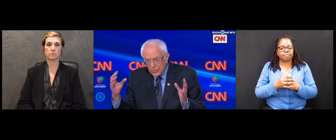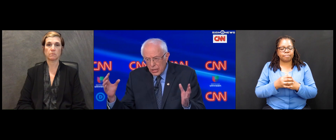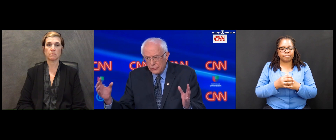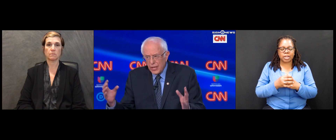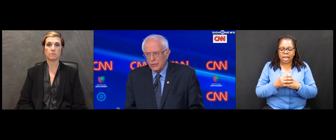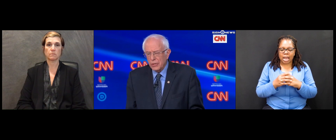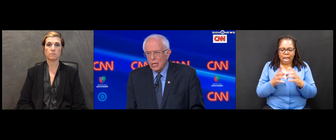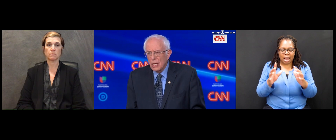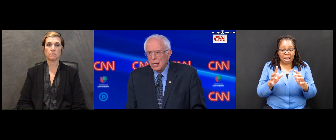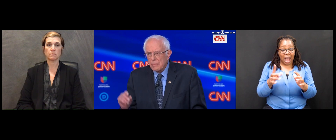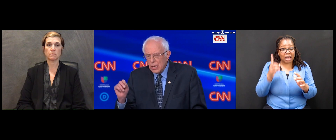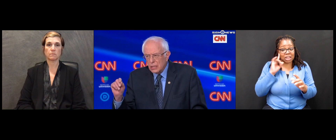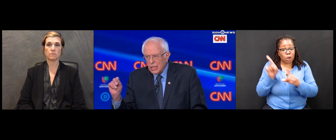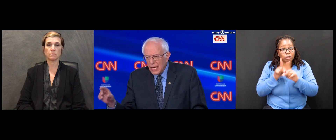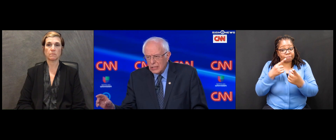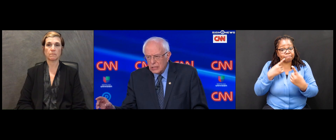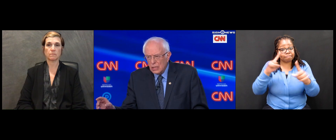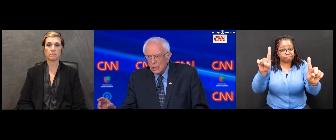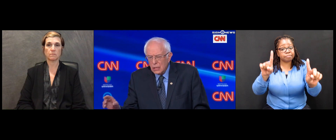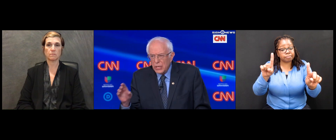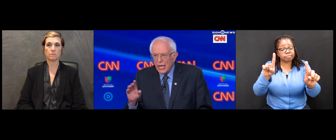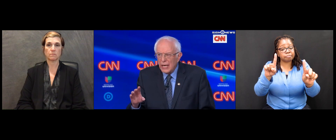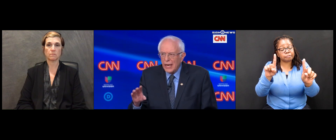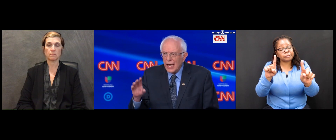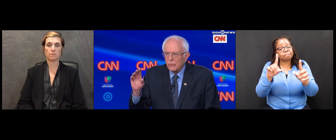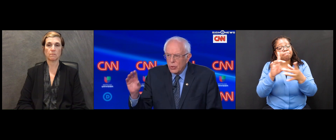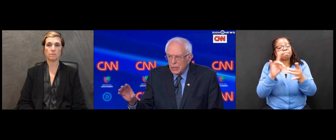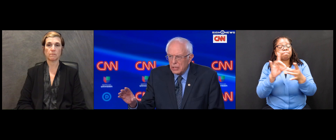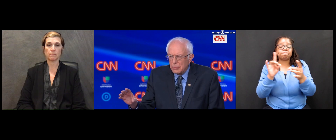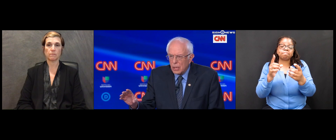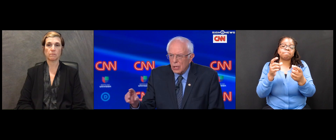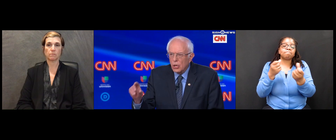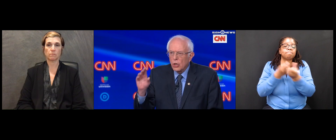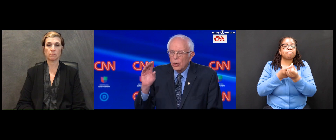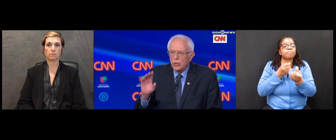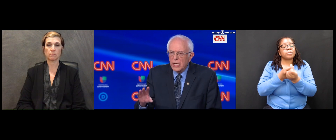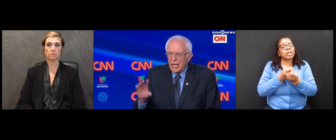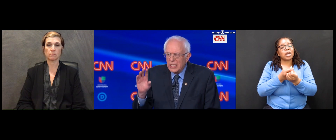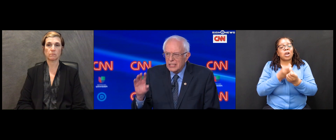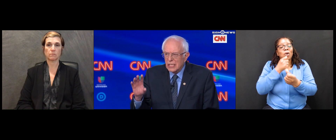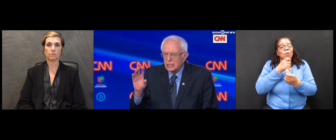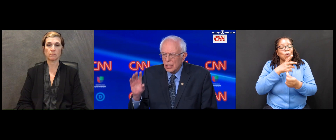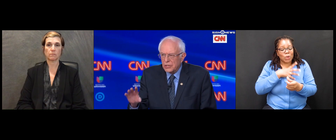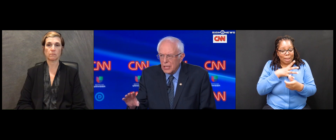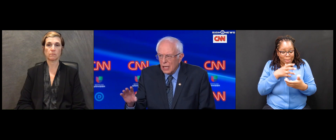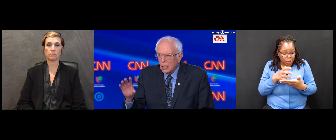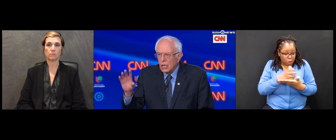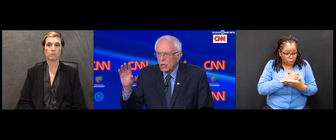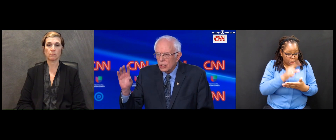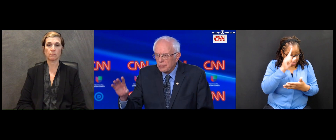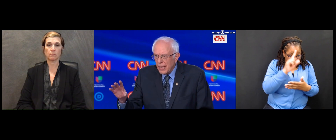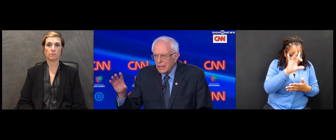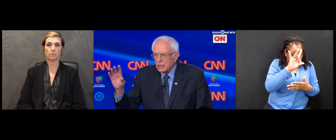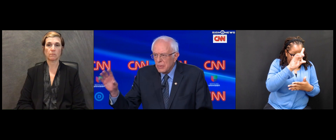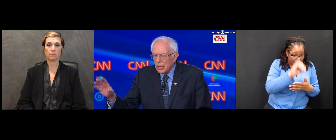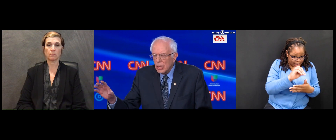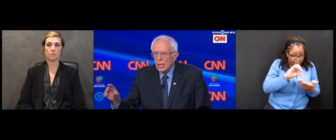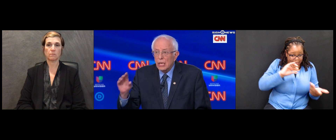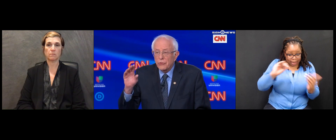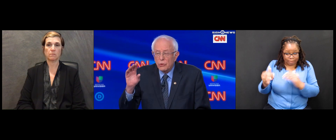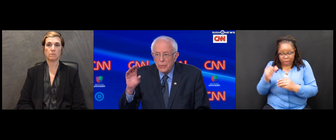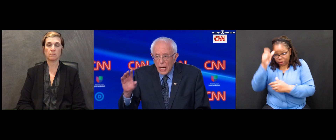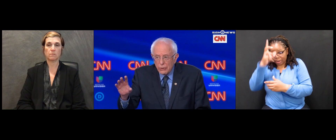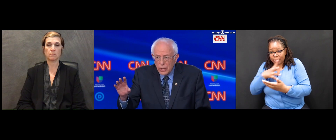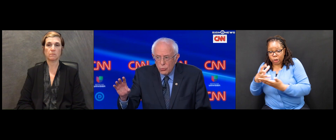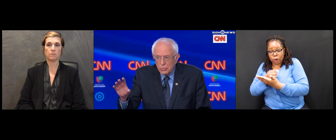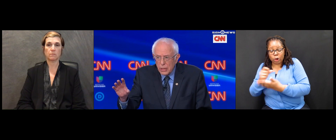and I think effectively made the case that we cannot have women in America earning 80 cents on the dollar compared to men. And